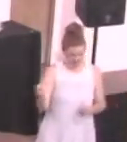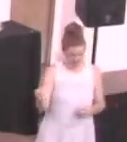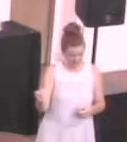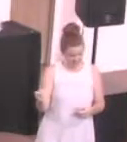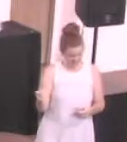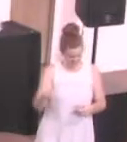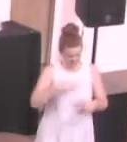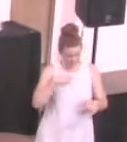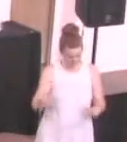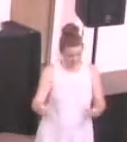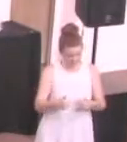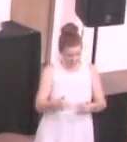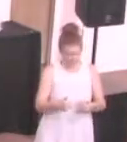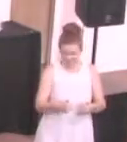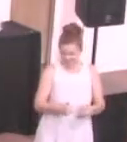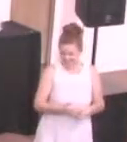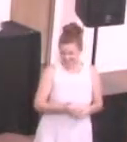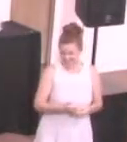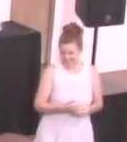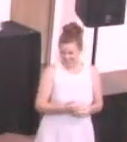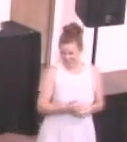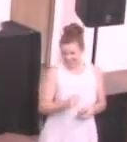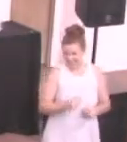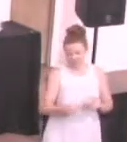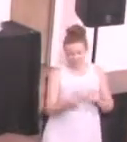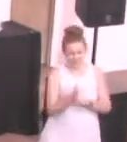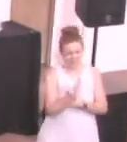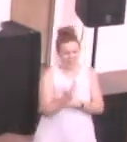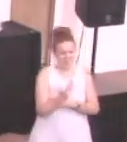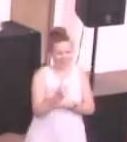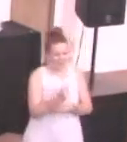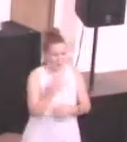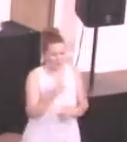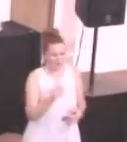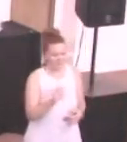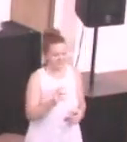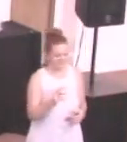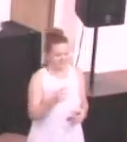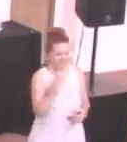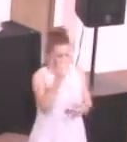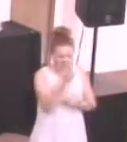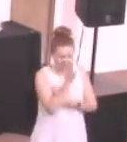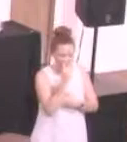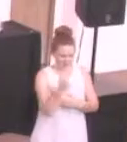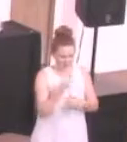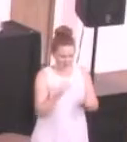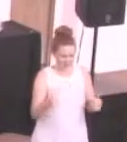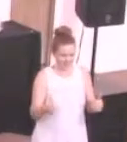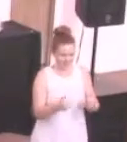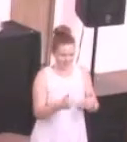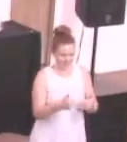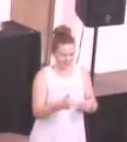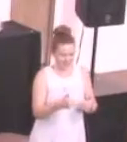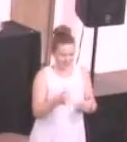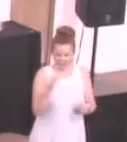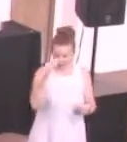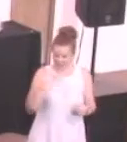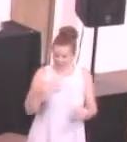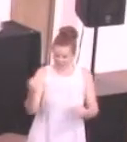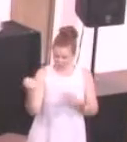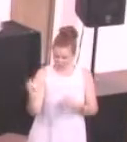was going to be a challenge. But God's up to a challenge tonight, amen? Even a man as strong as